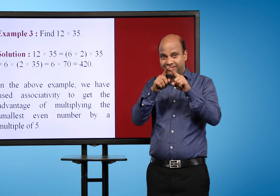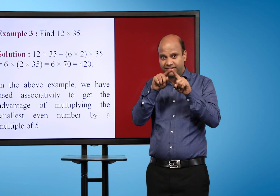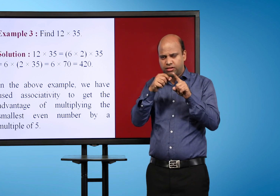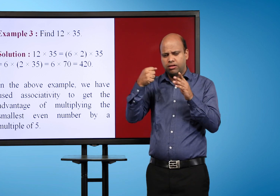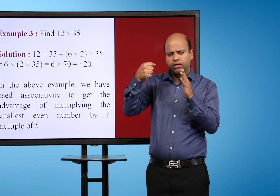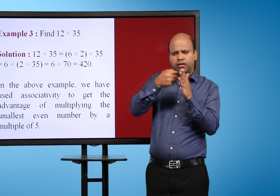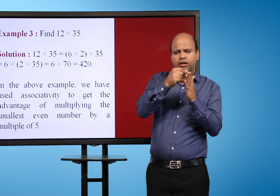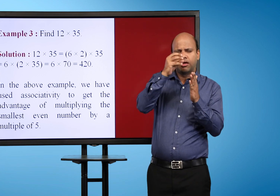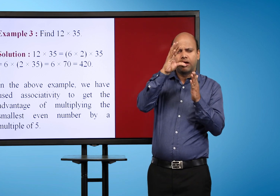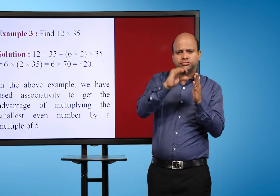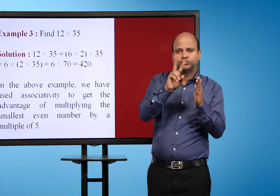by a multiple of 5.